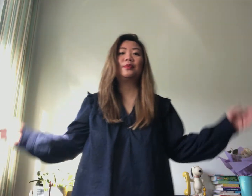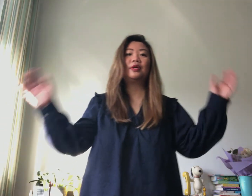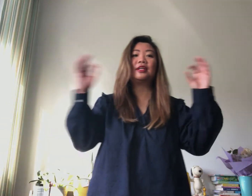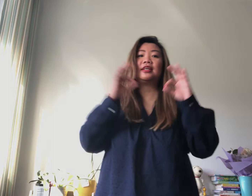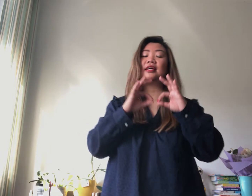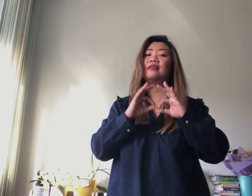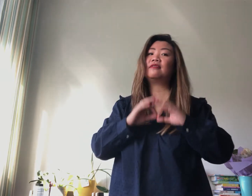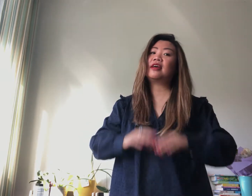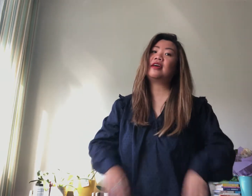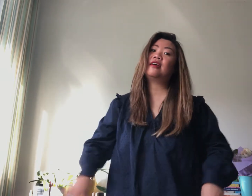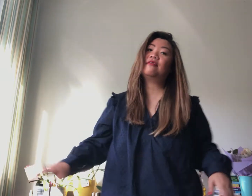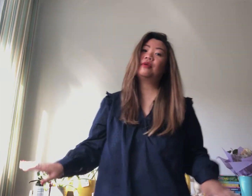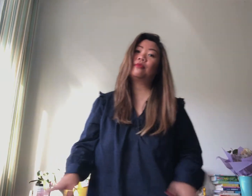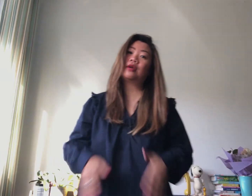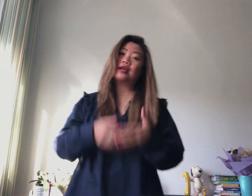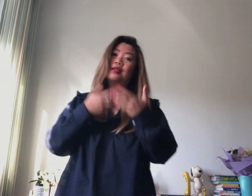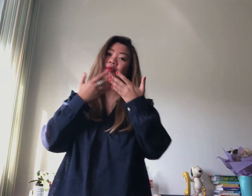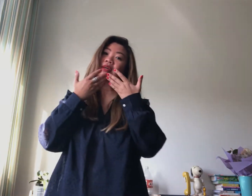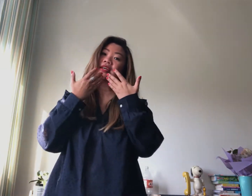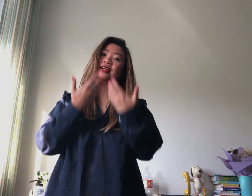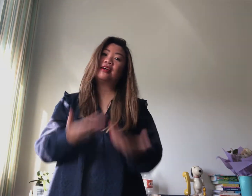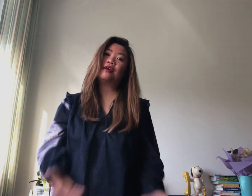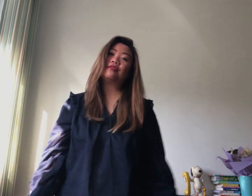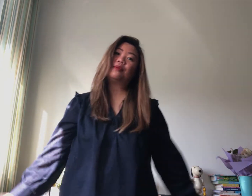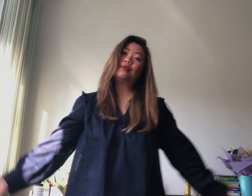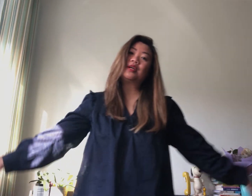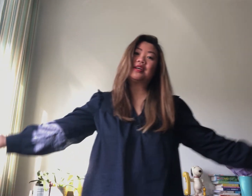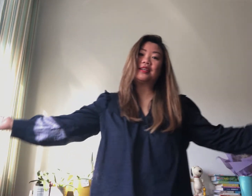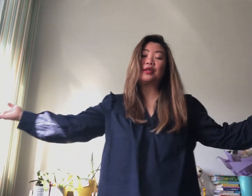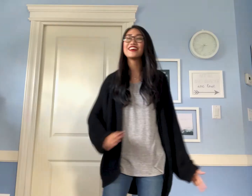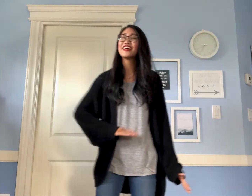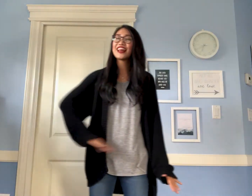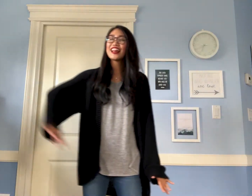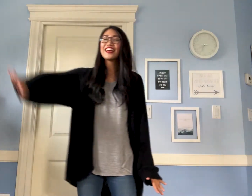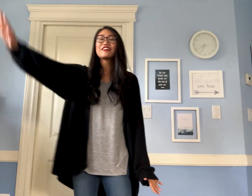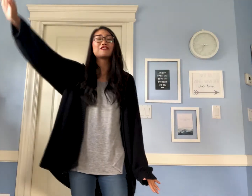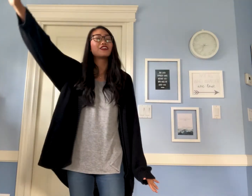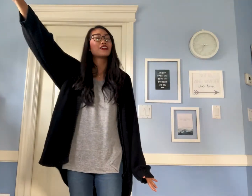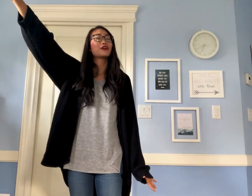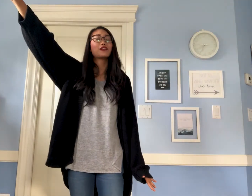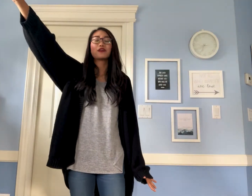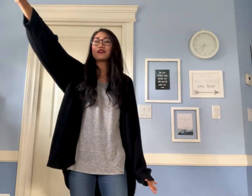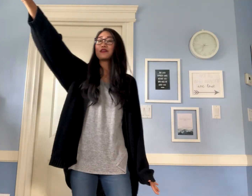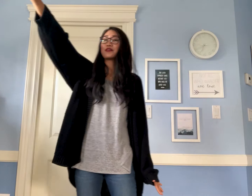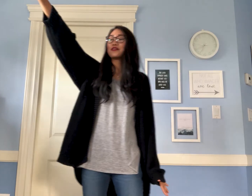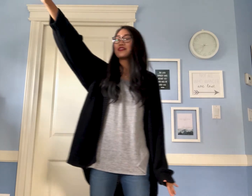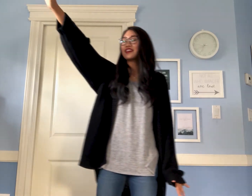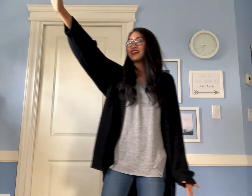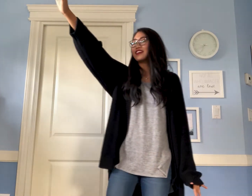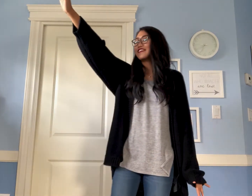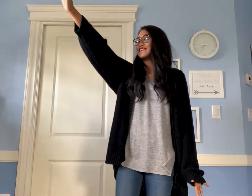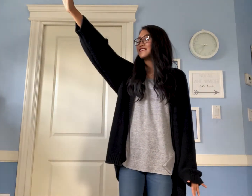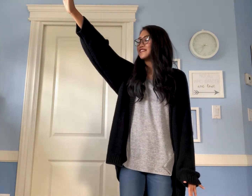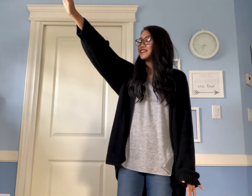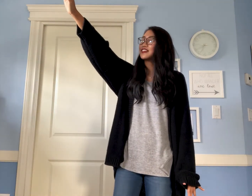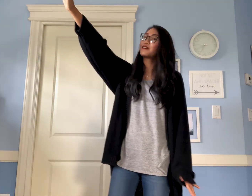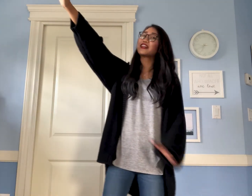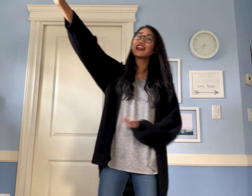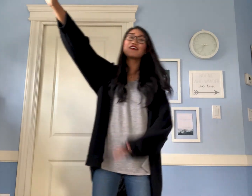Worthy of every breath we could ever breathe We live for you Oh, we live